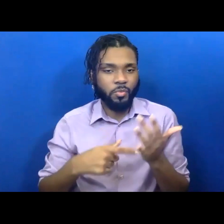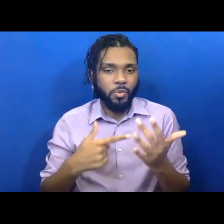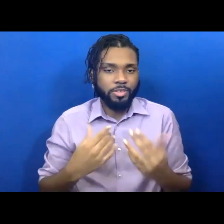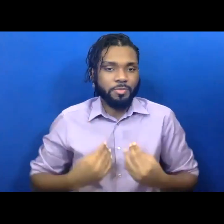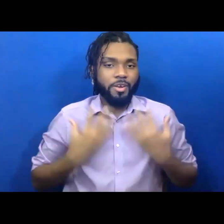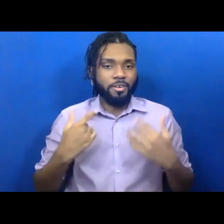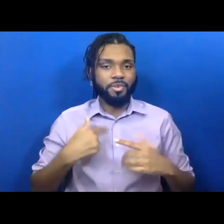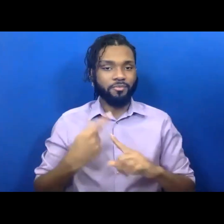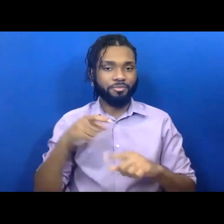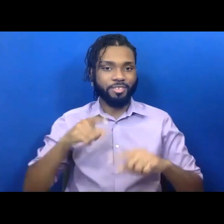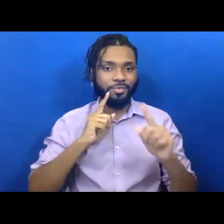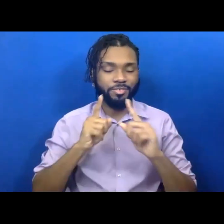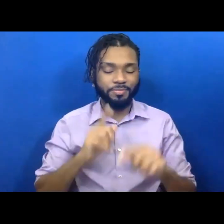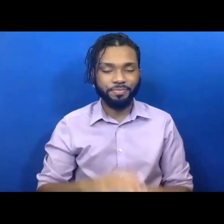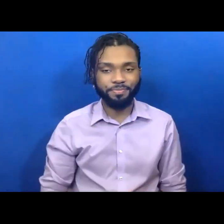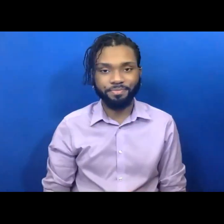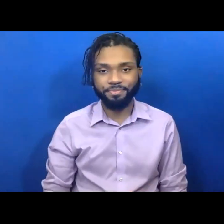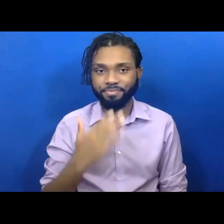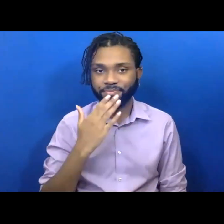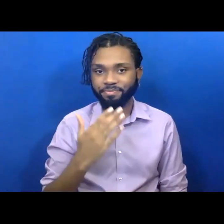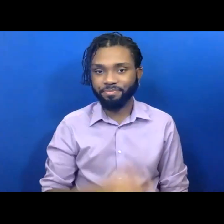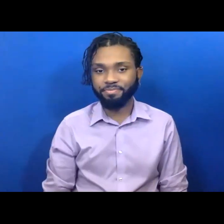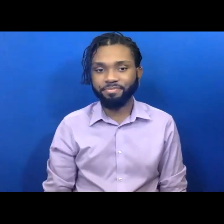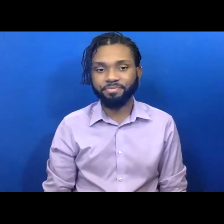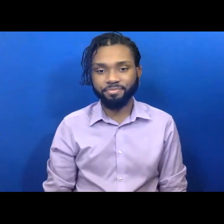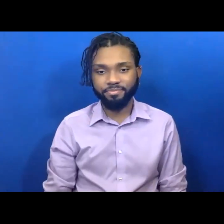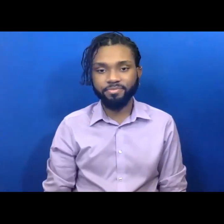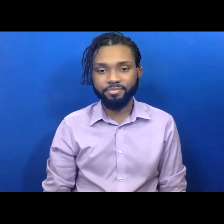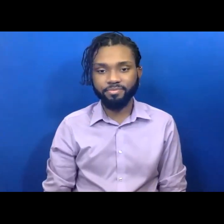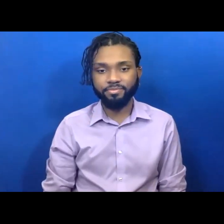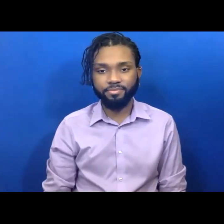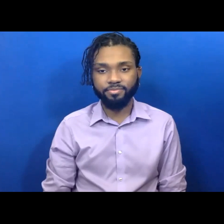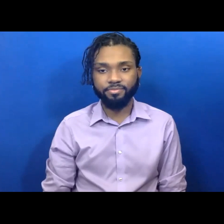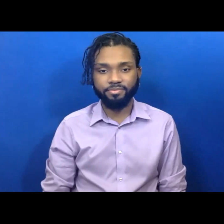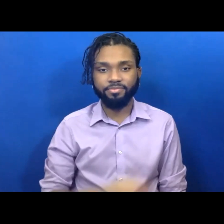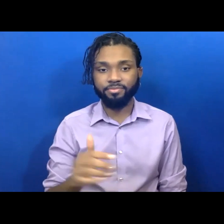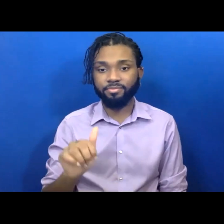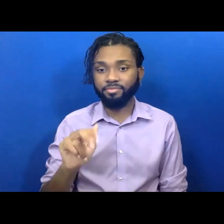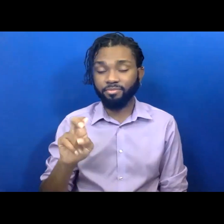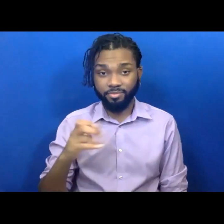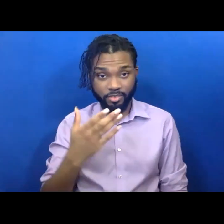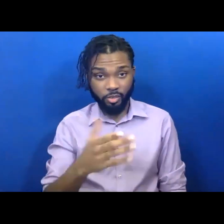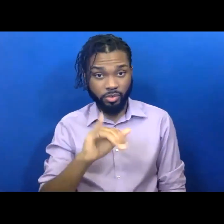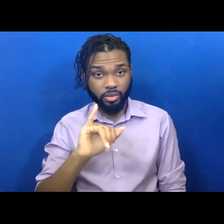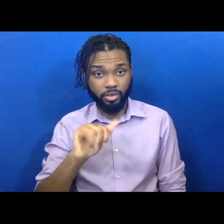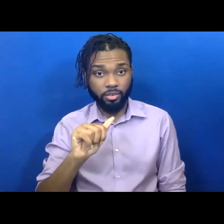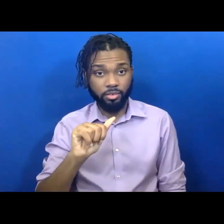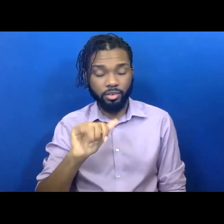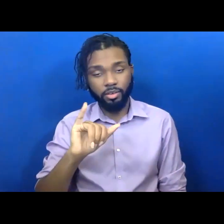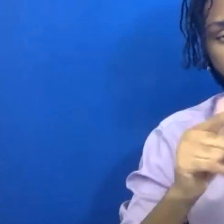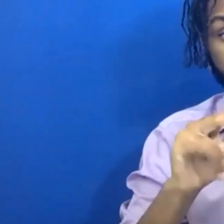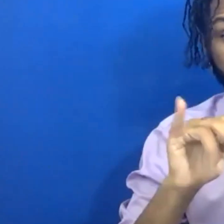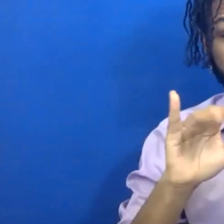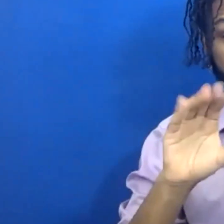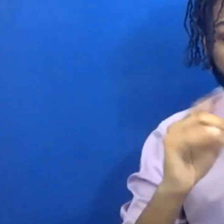conversation. Thanks. Thank you. Ignacio, do you want to pull from there? I just want to add on to